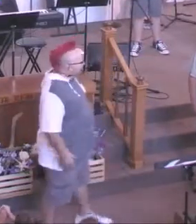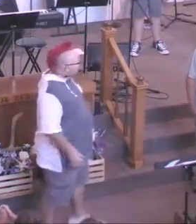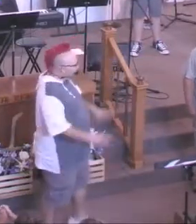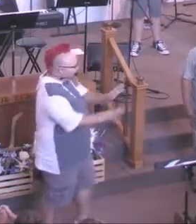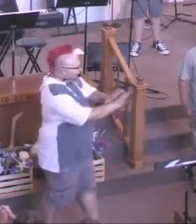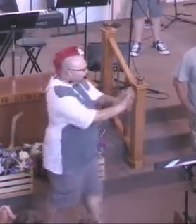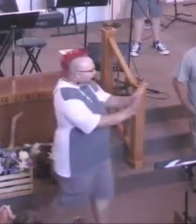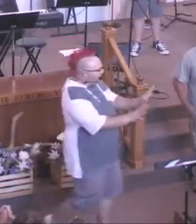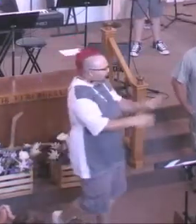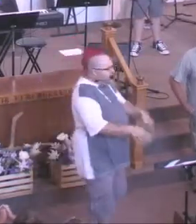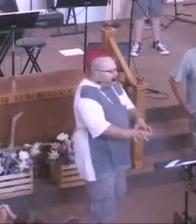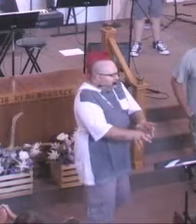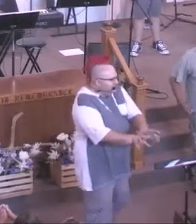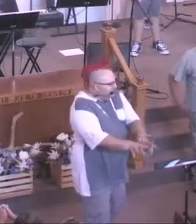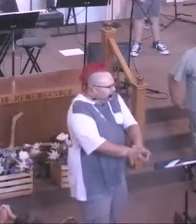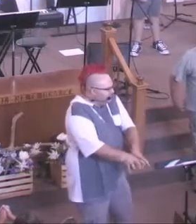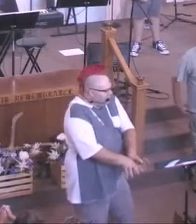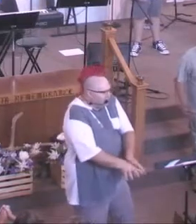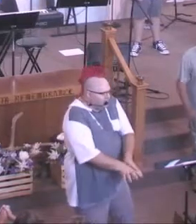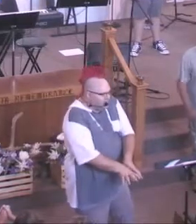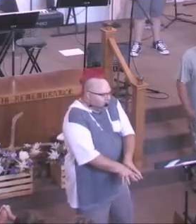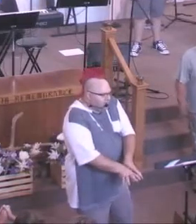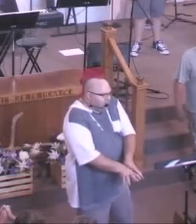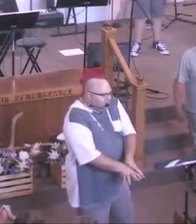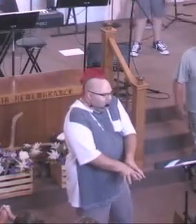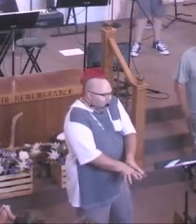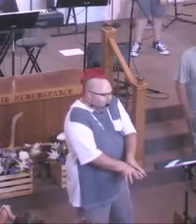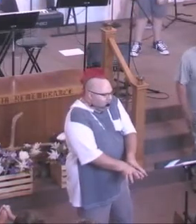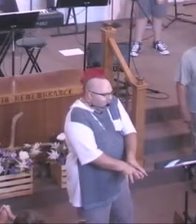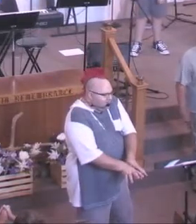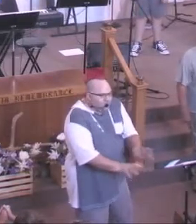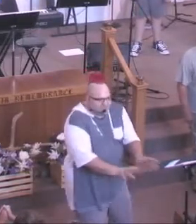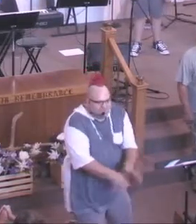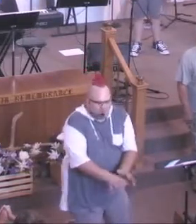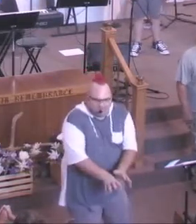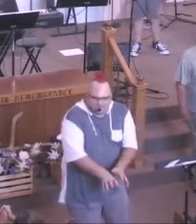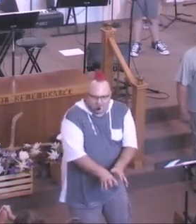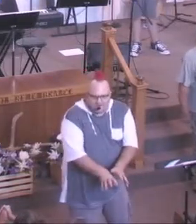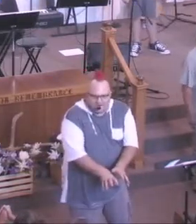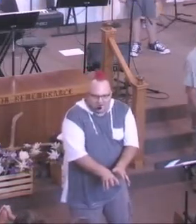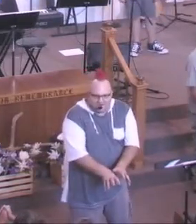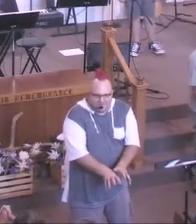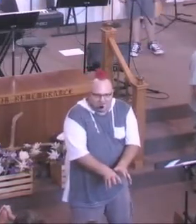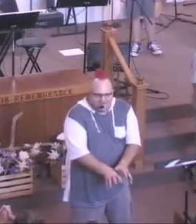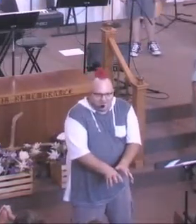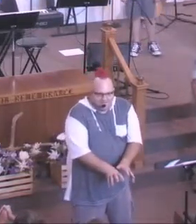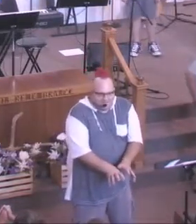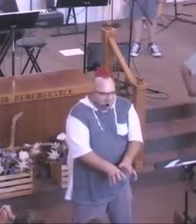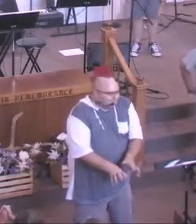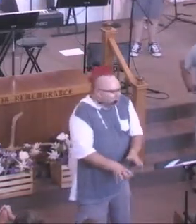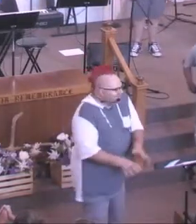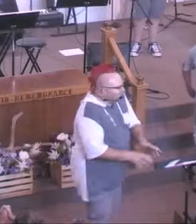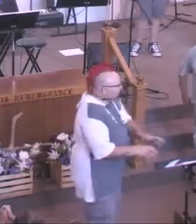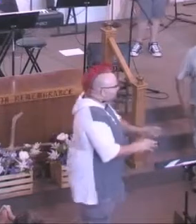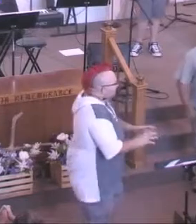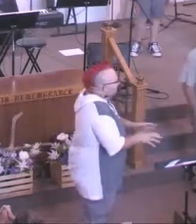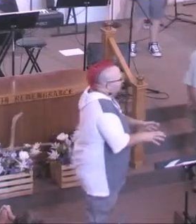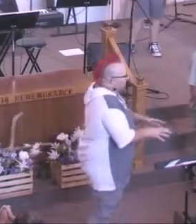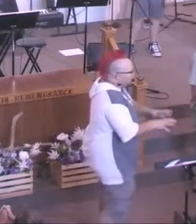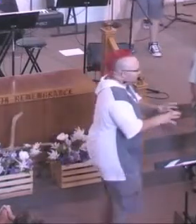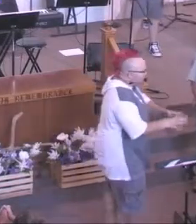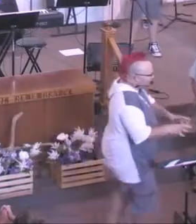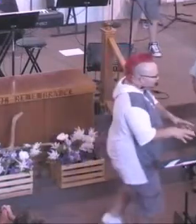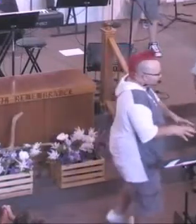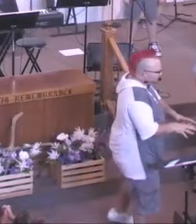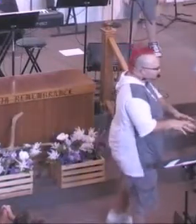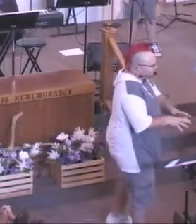out, there's not like, oh, here's the church people, and then those people are over here. Those people are over here. Because I believe those people